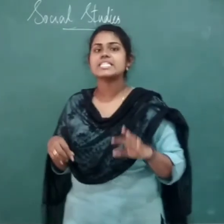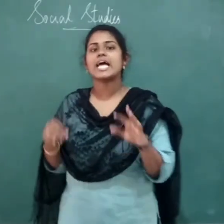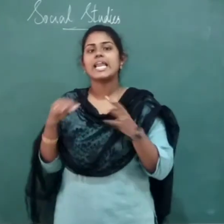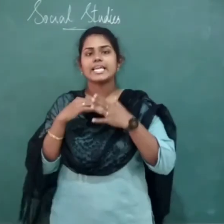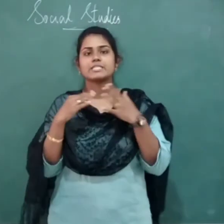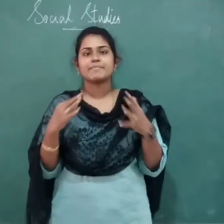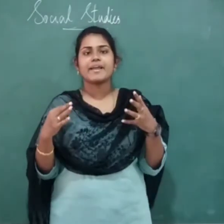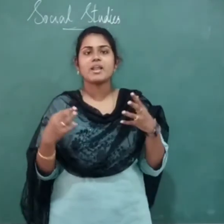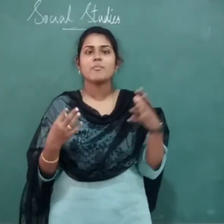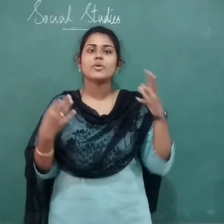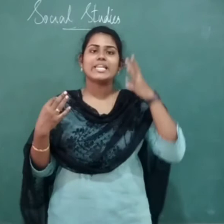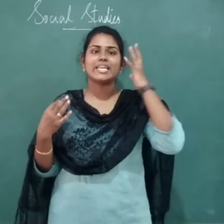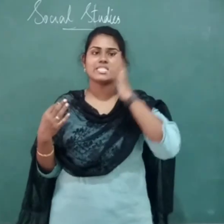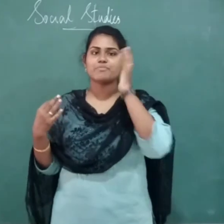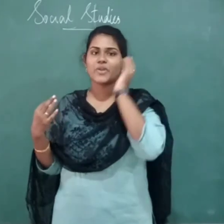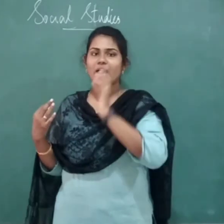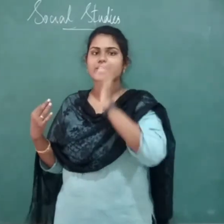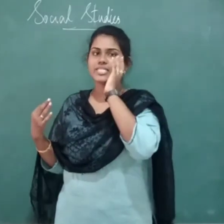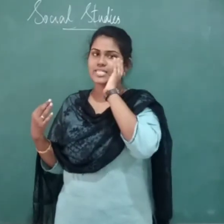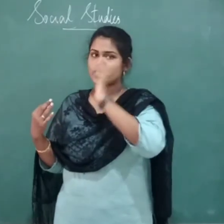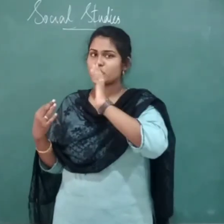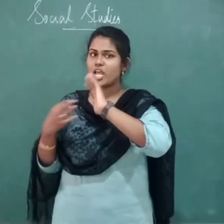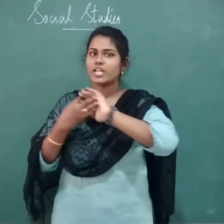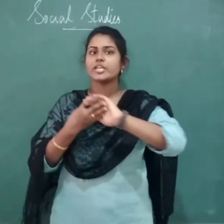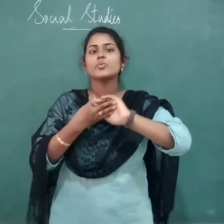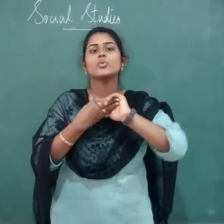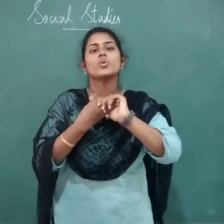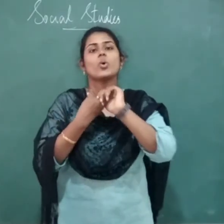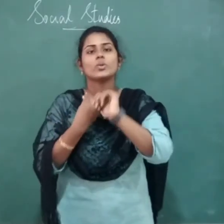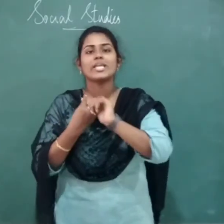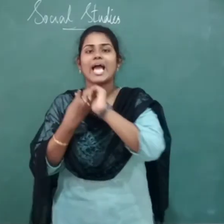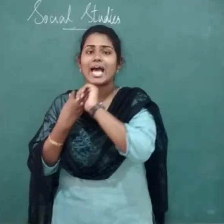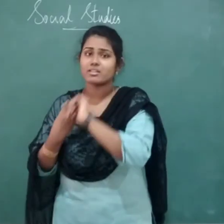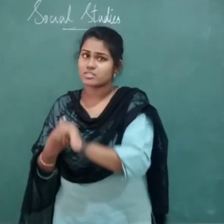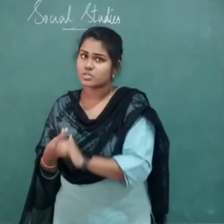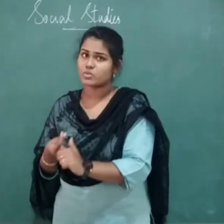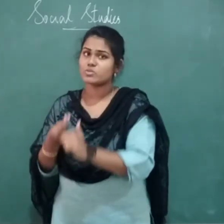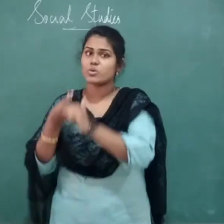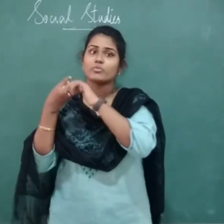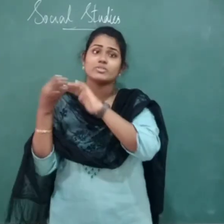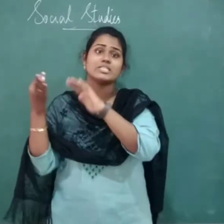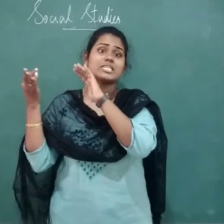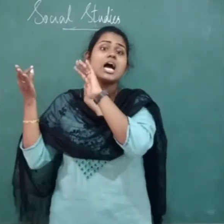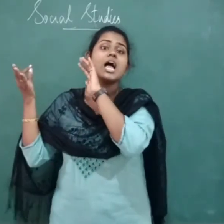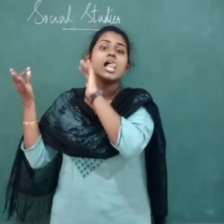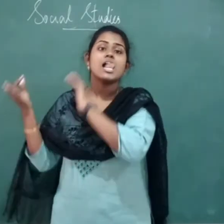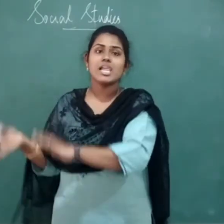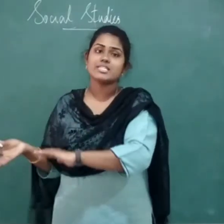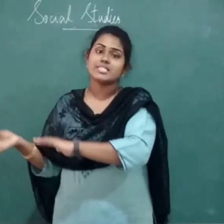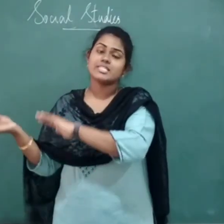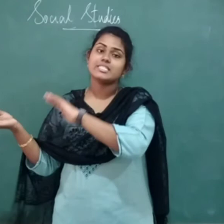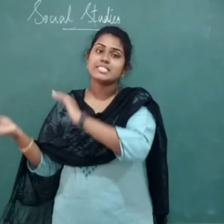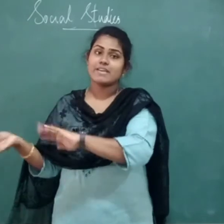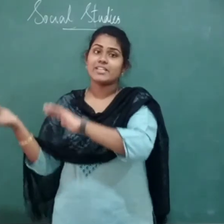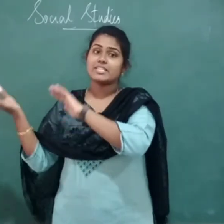I'll explain about let's practice session. I'll give you all the answers of this lesson 7, that is